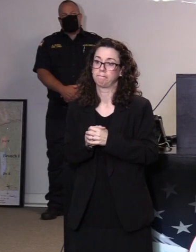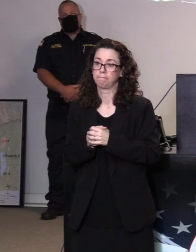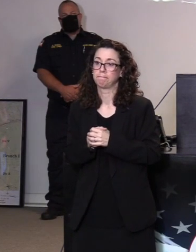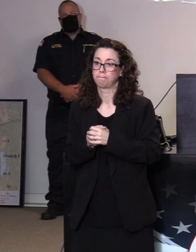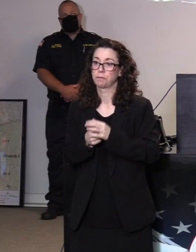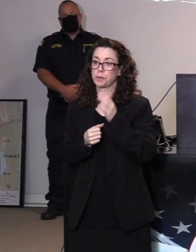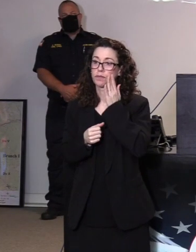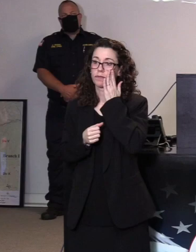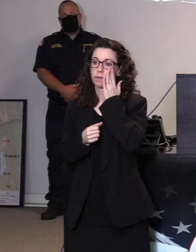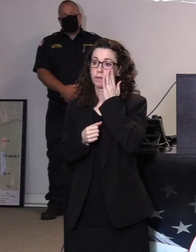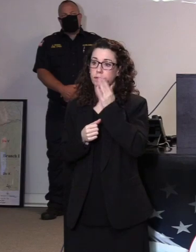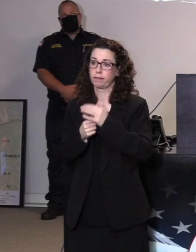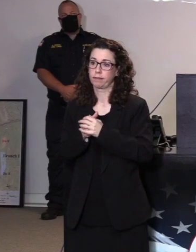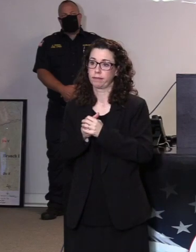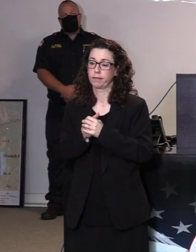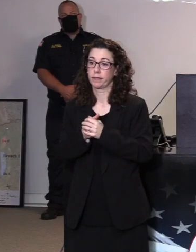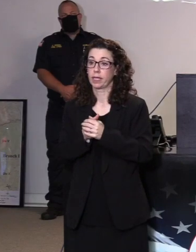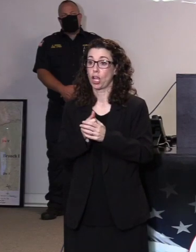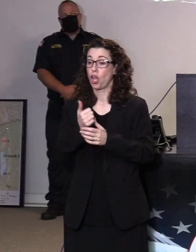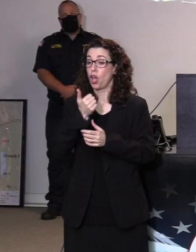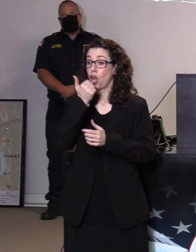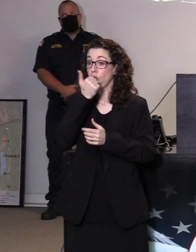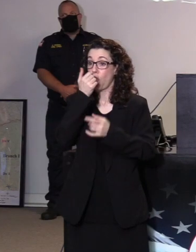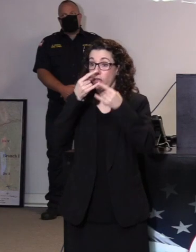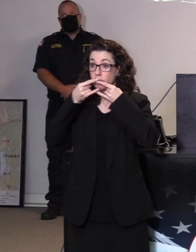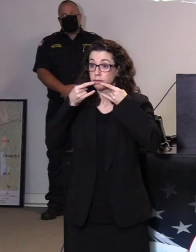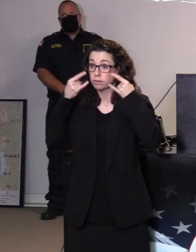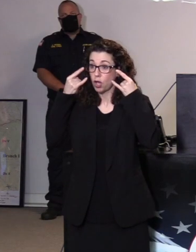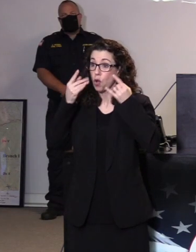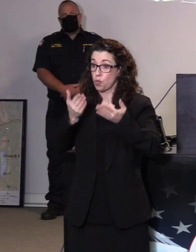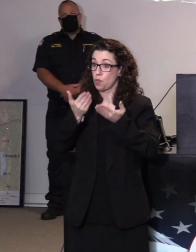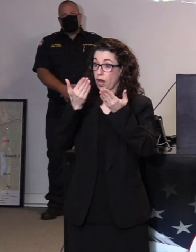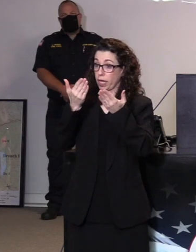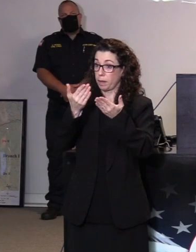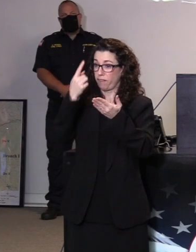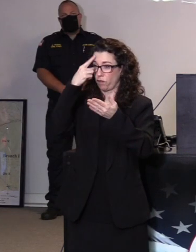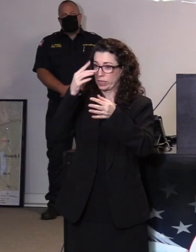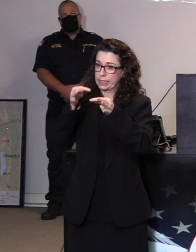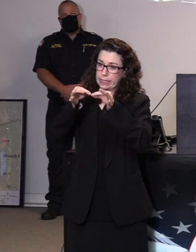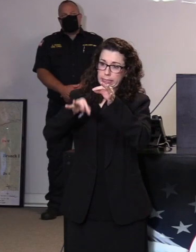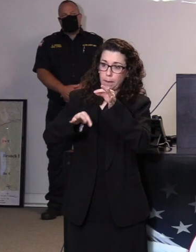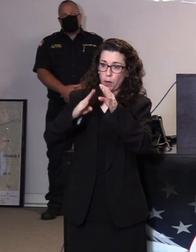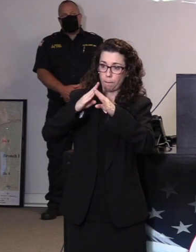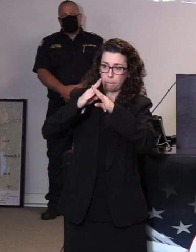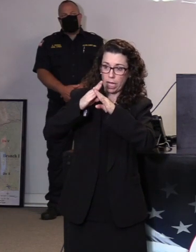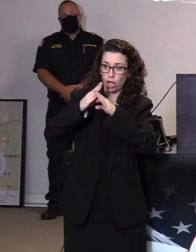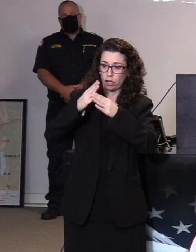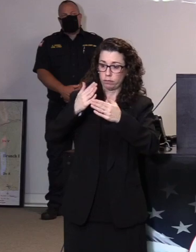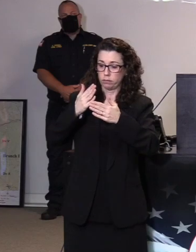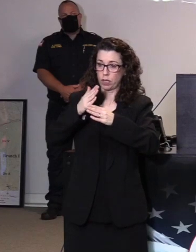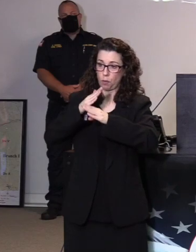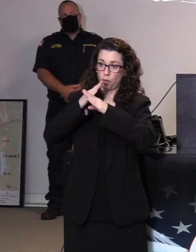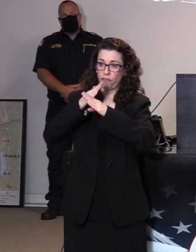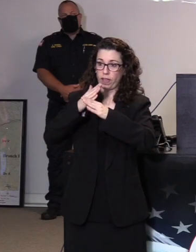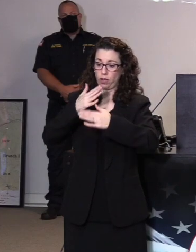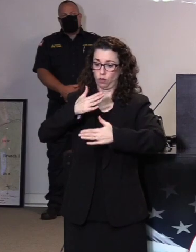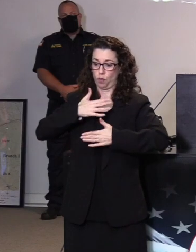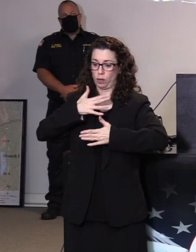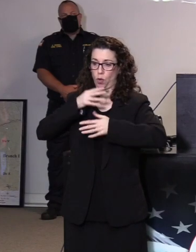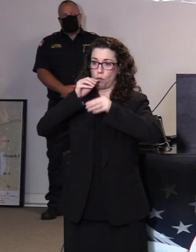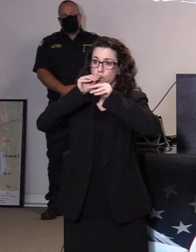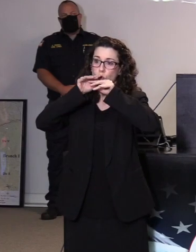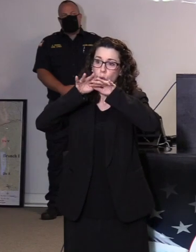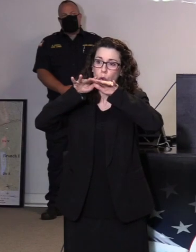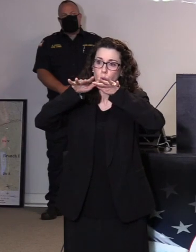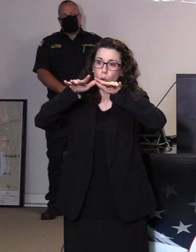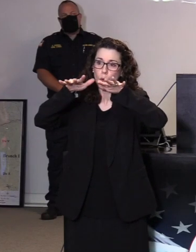Cloth face coverings are recommended as a simple barrier to help prevent respiratory droplets from traveling through